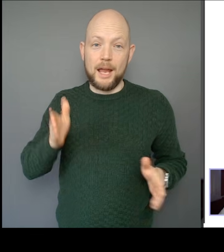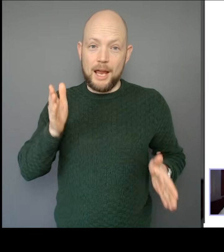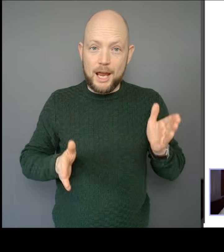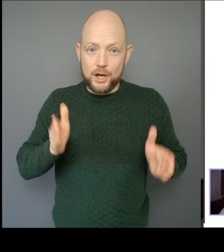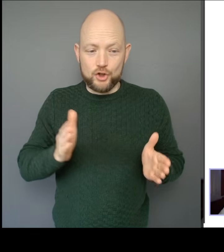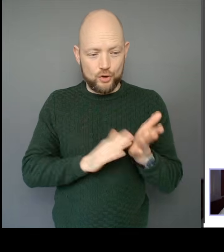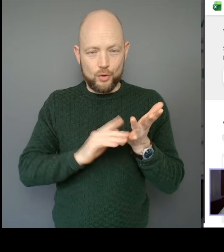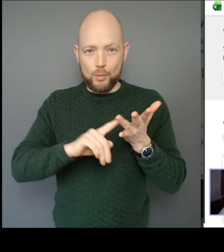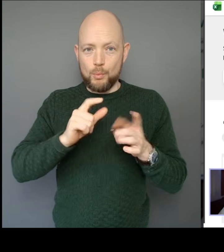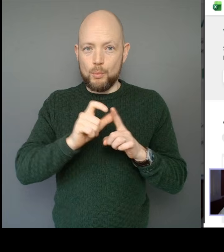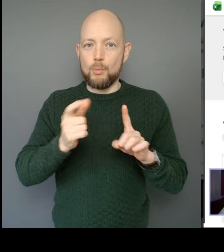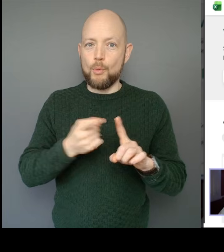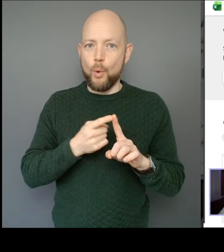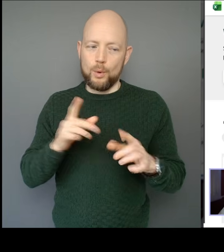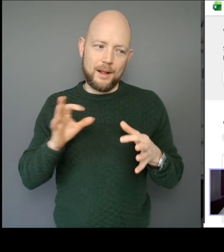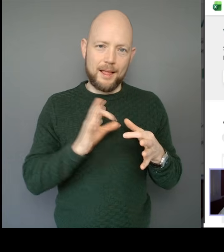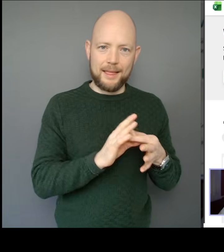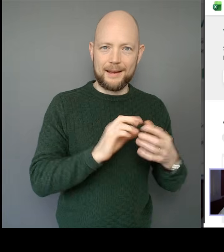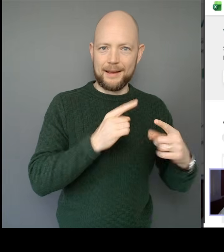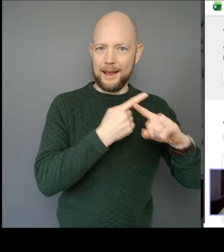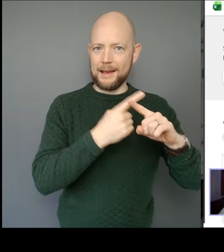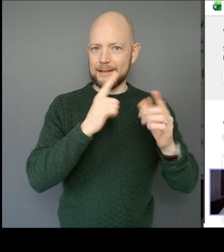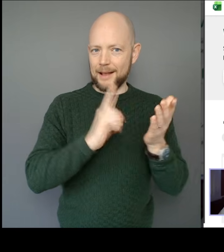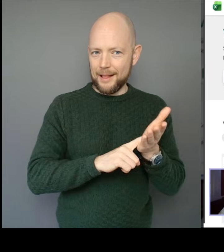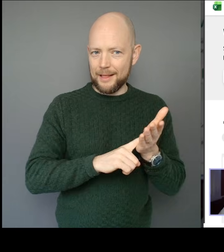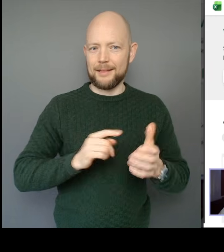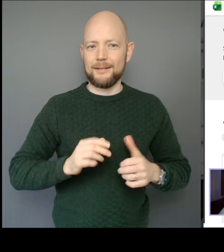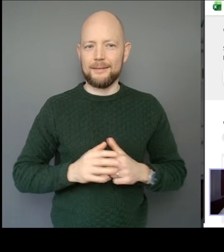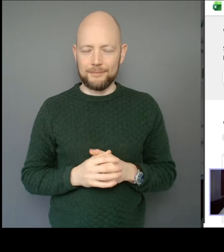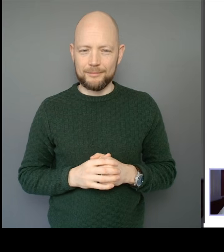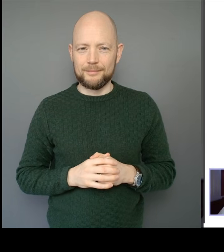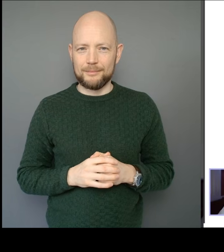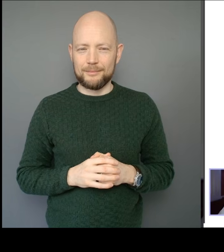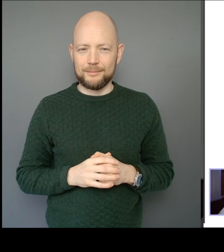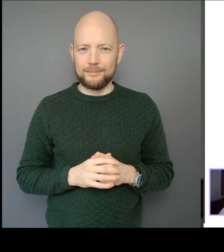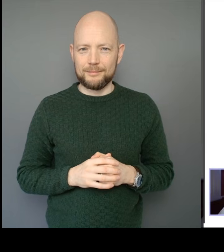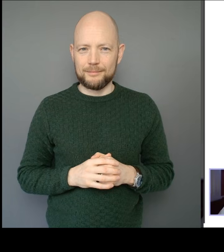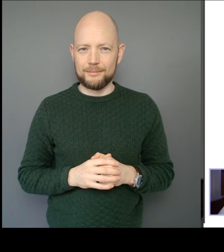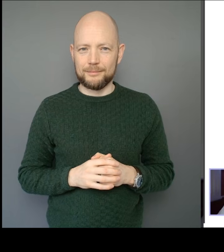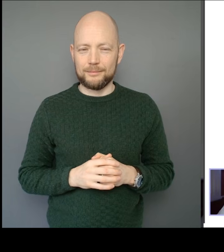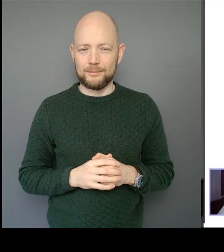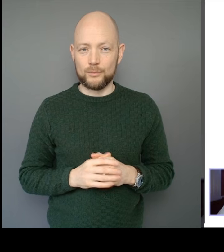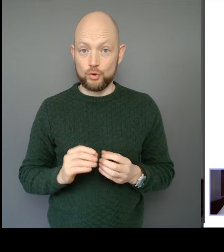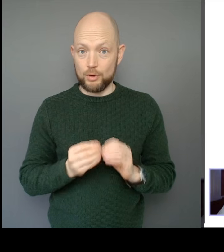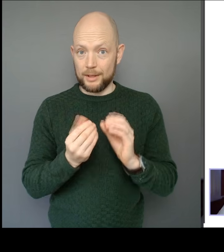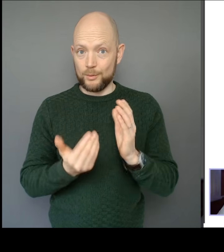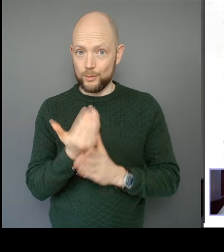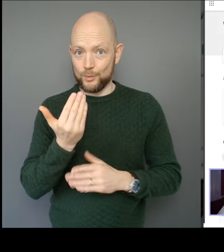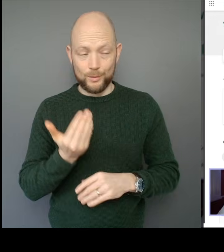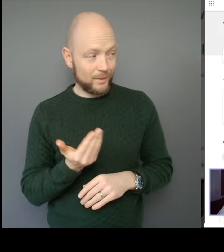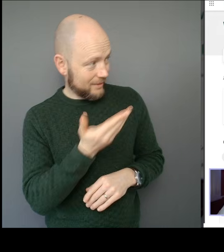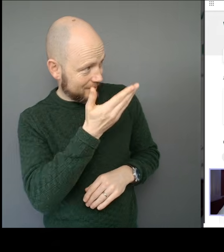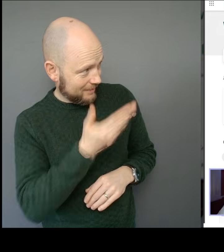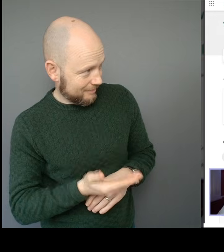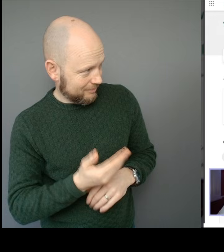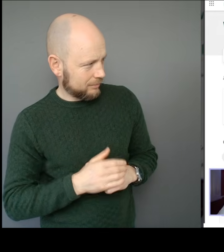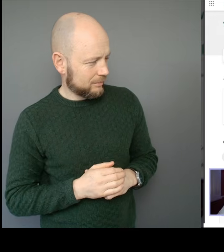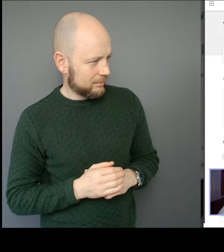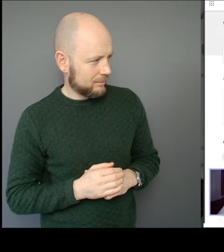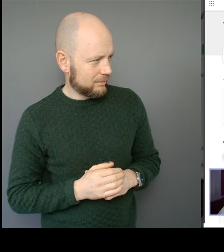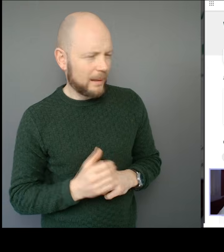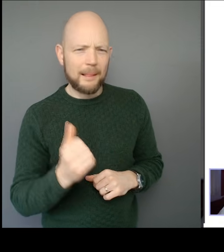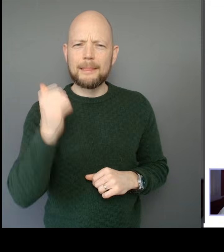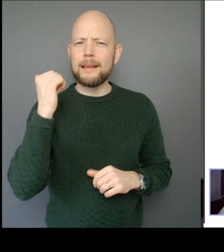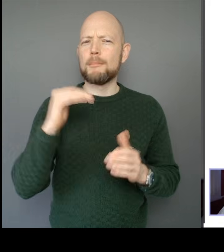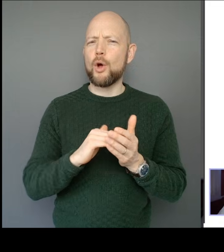Microsoft Excel and if we select create a blank workbook, there's a new feature that got announced maybe about a month ago called